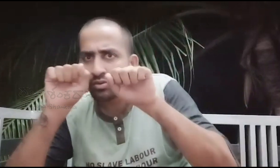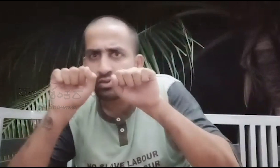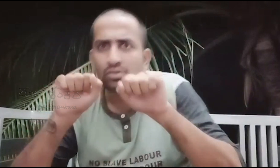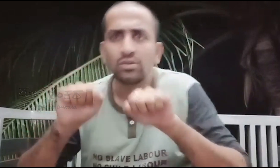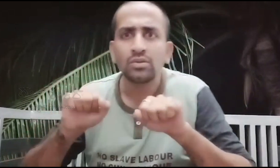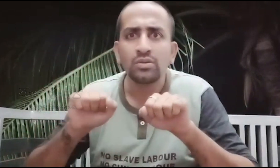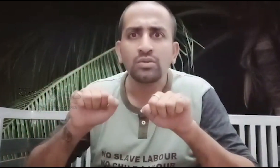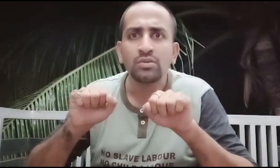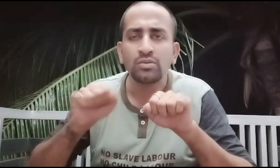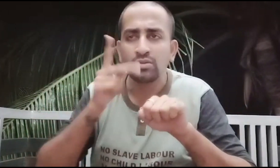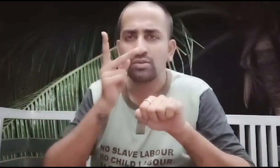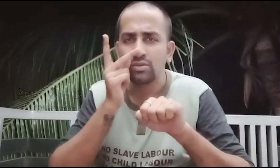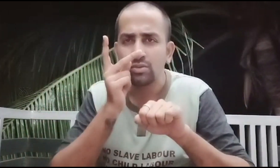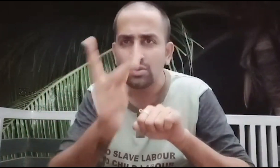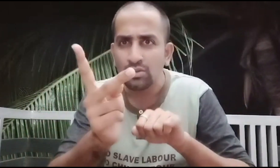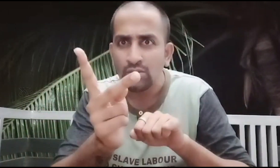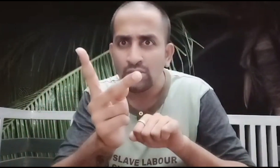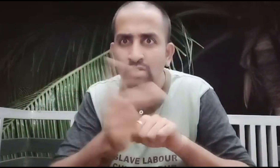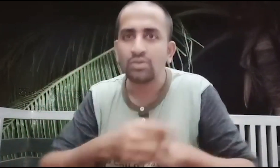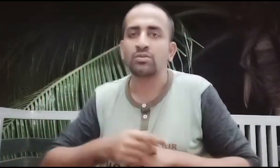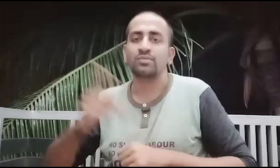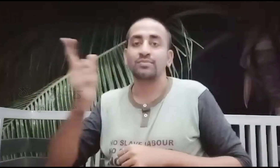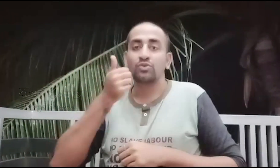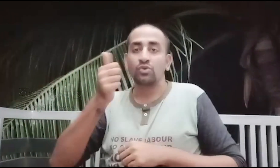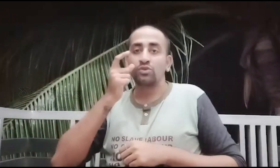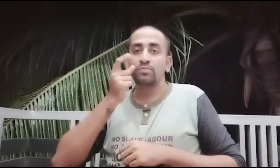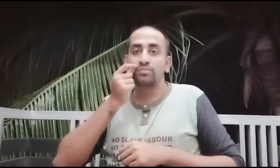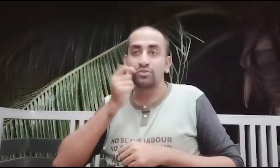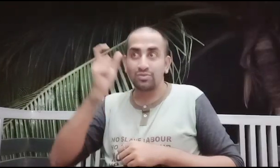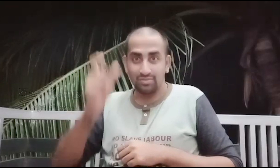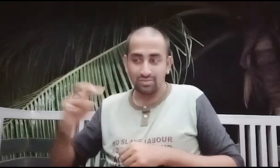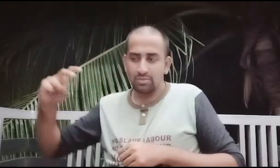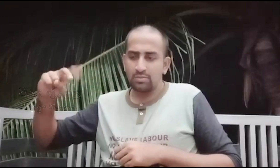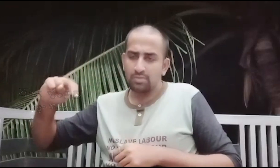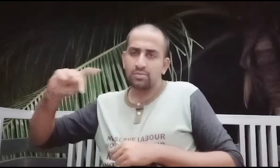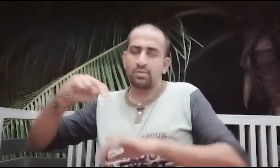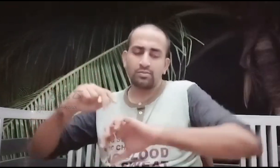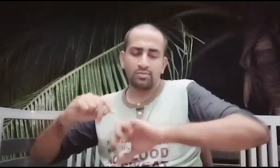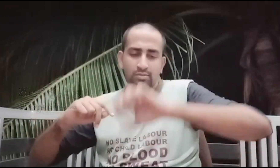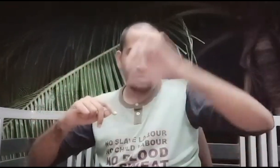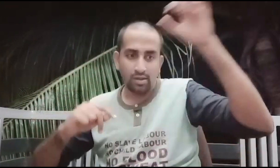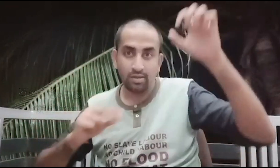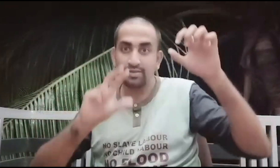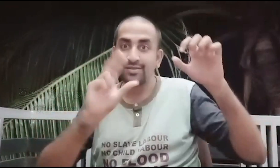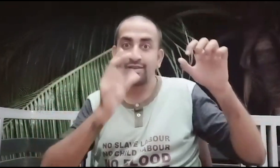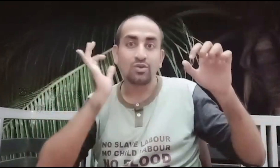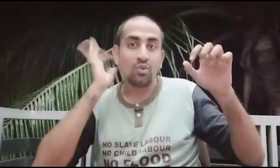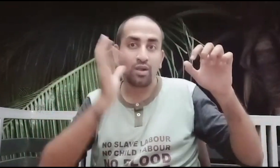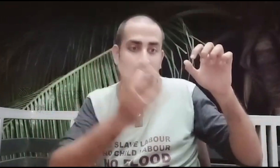he watched over the fence. He observed this. The good man coming, picking up the